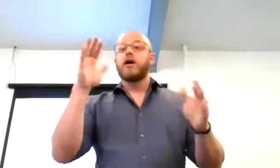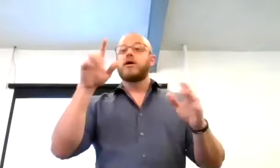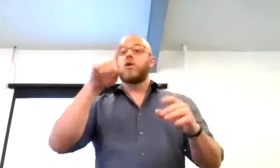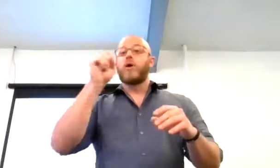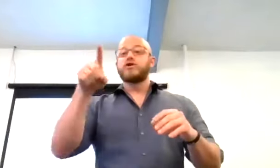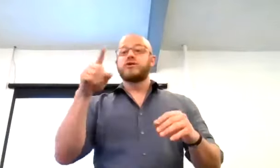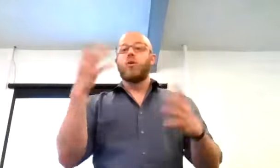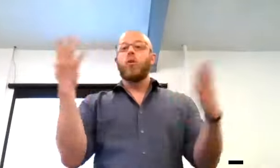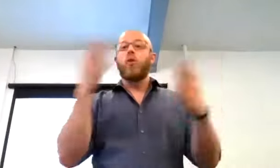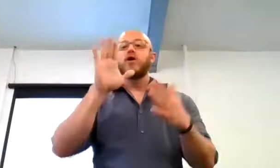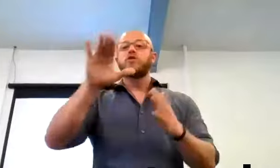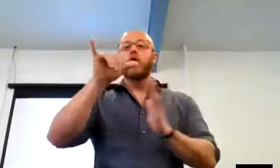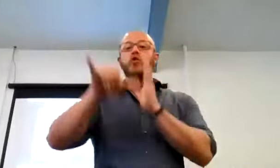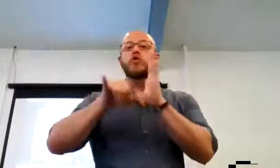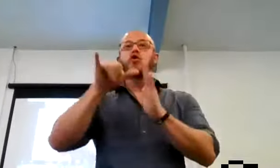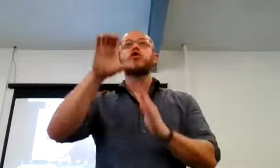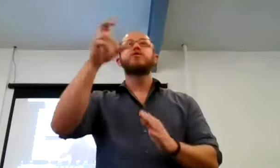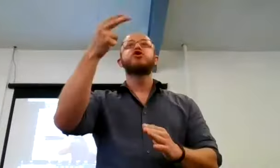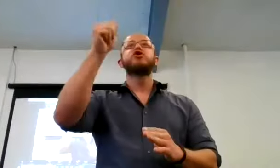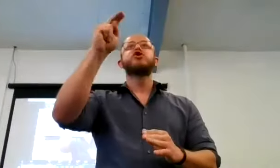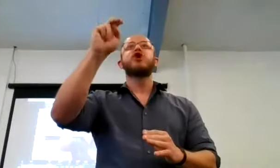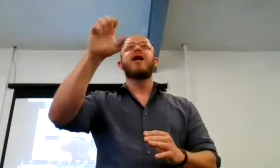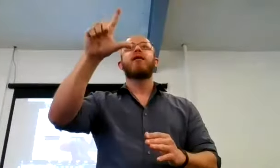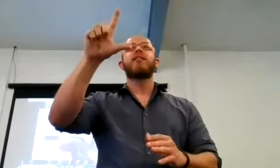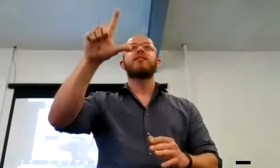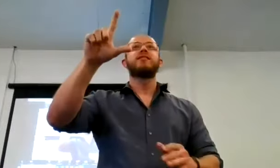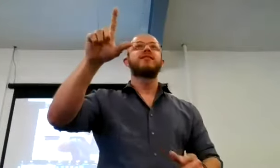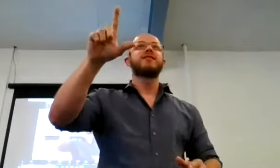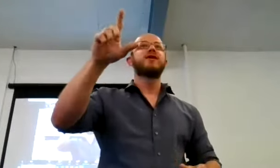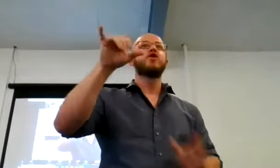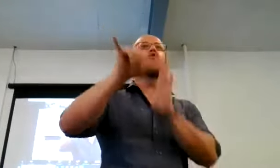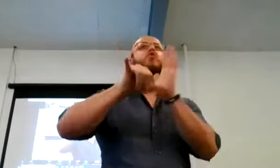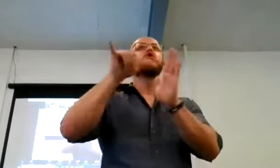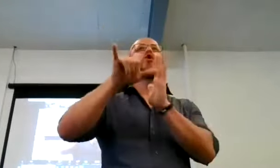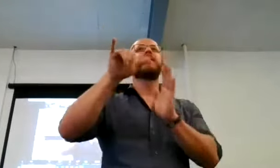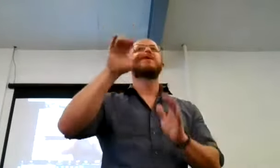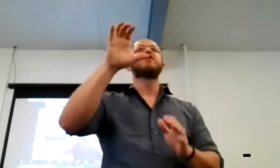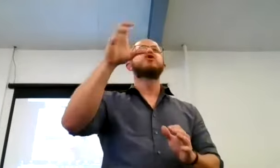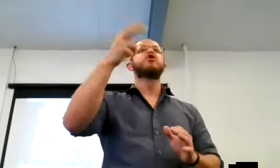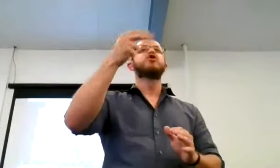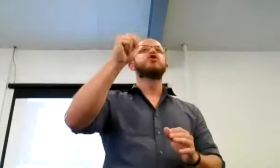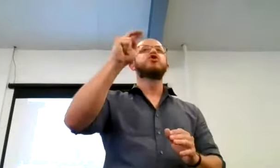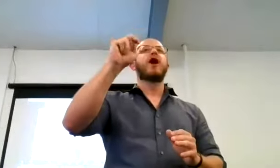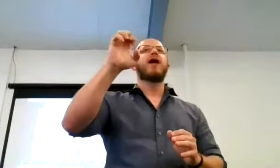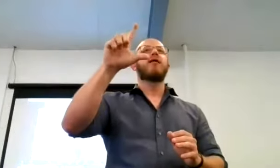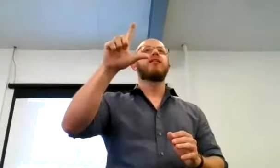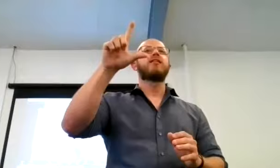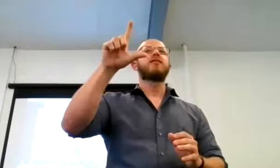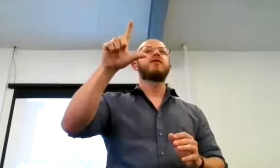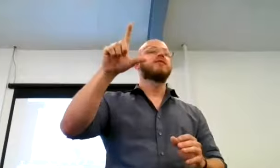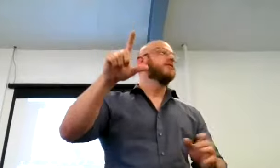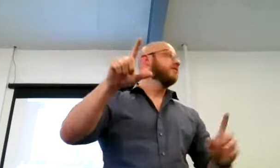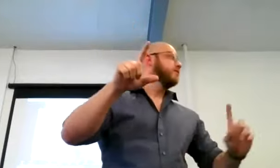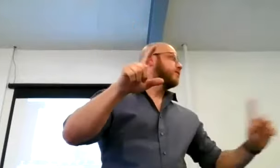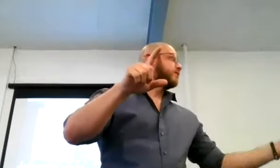Okay, and that's a good question as far as with the YouTube channel. I